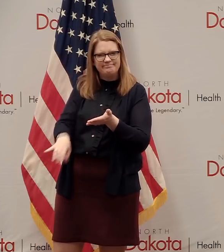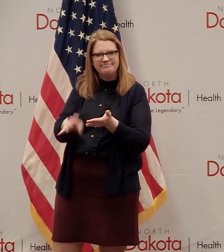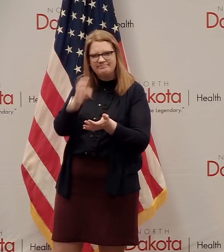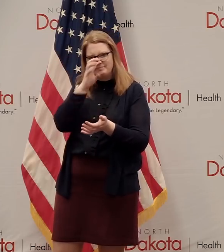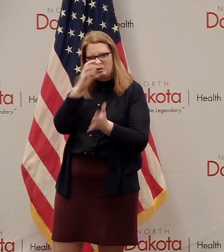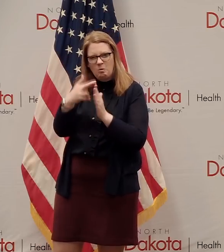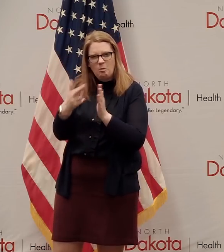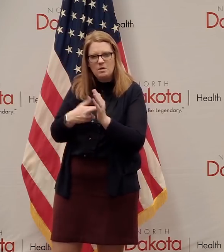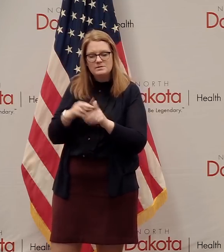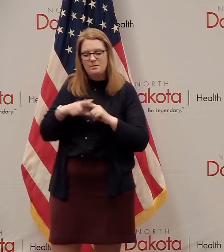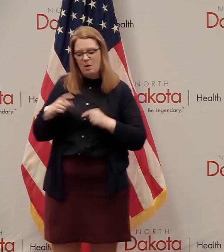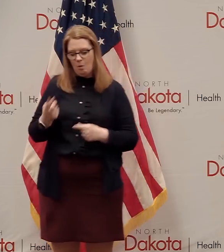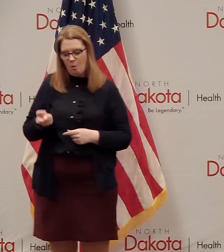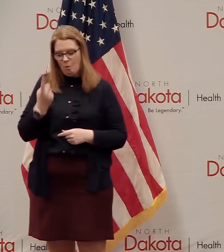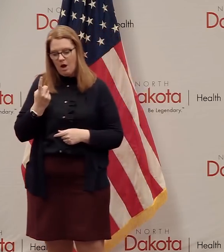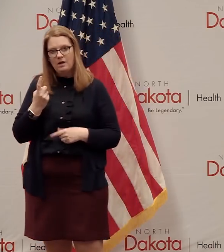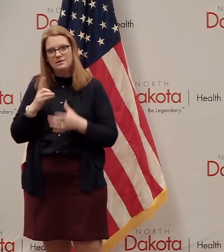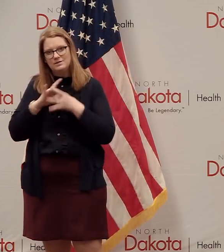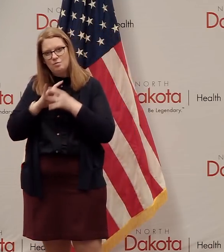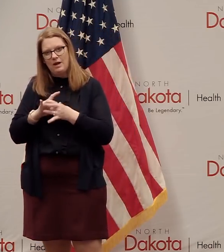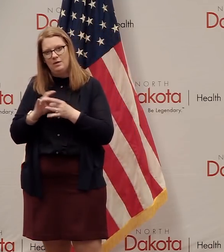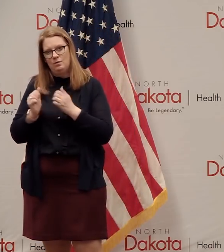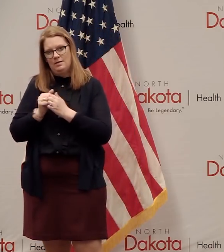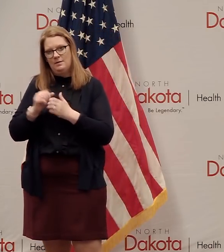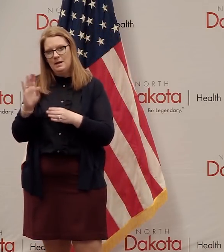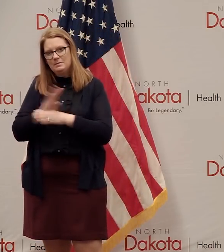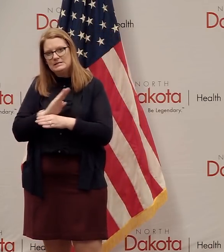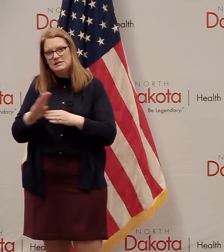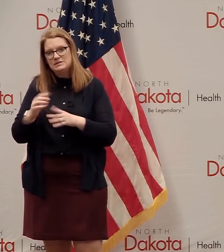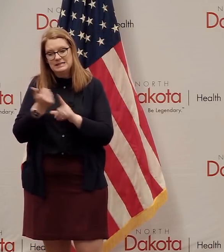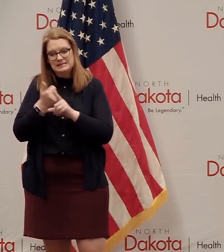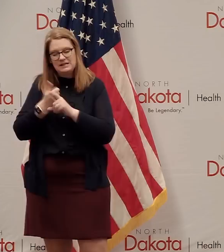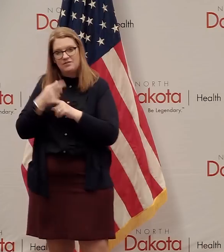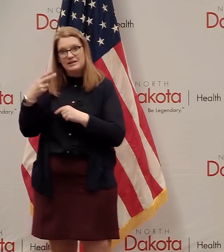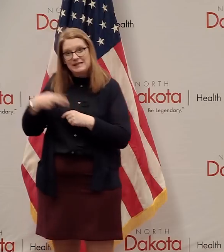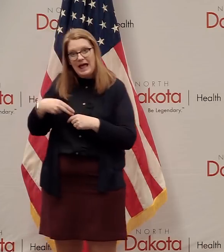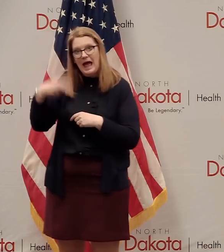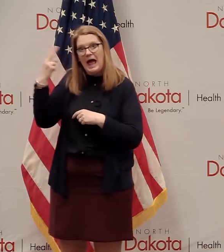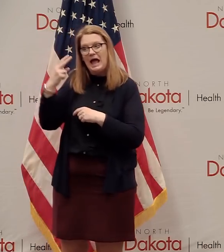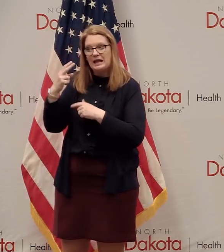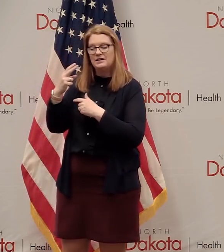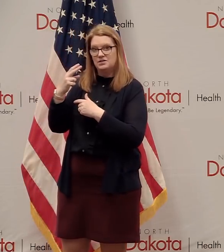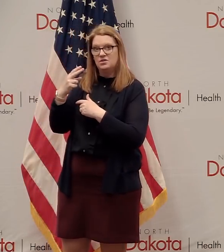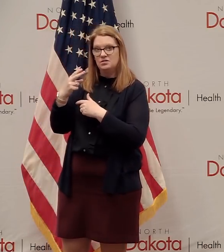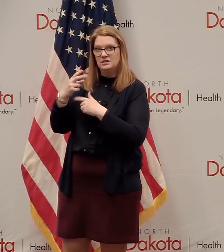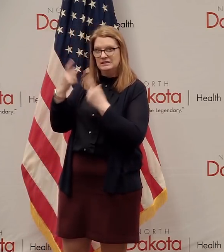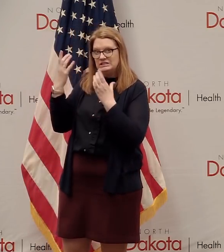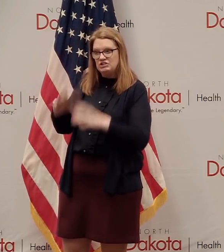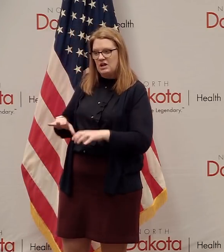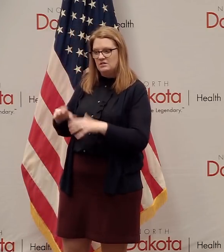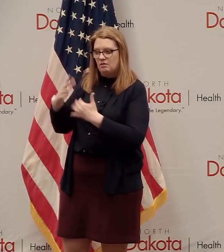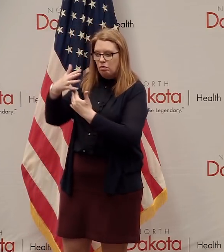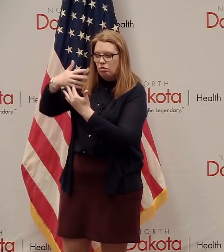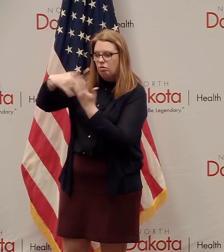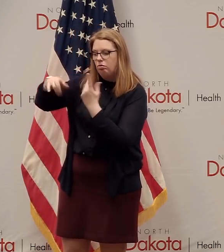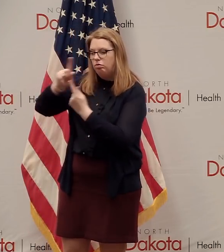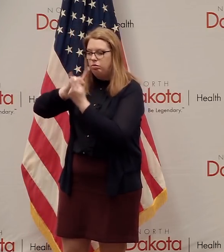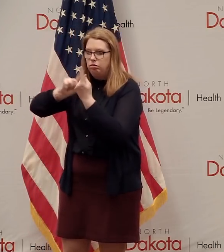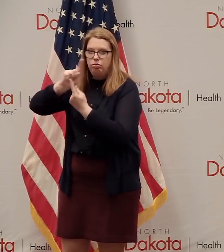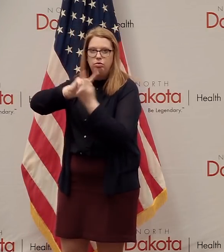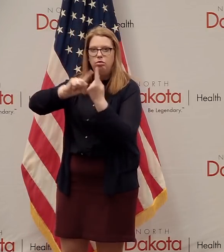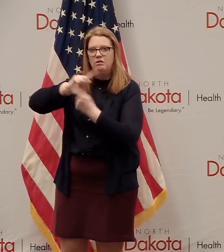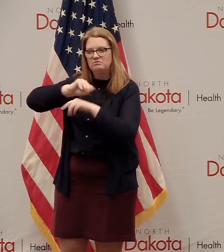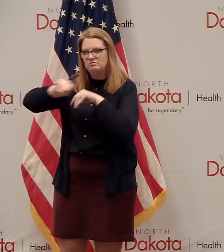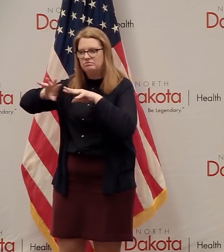businesses where we had high opportunity for transmissional contact, like personal care businesses or bars and restaurants.